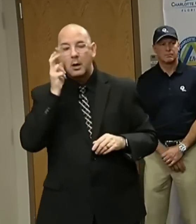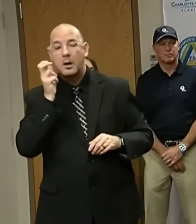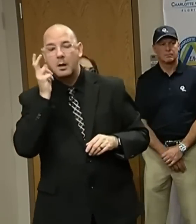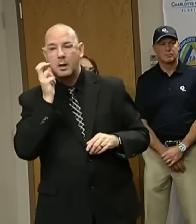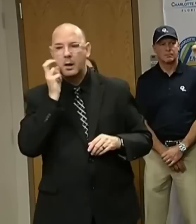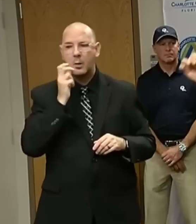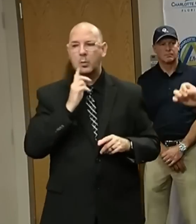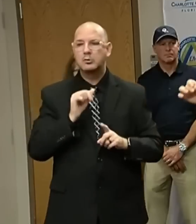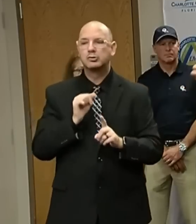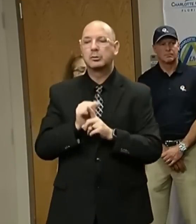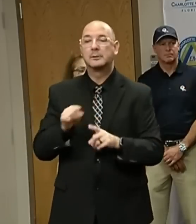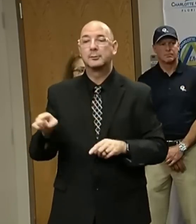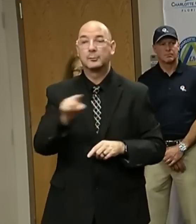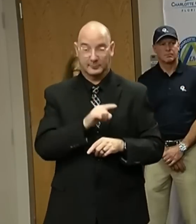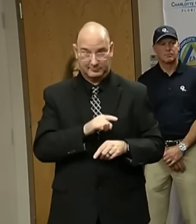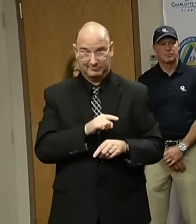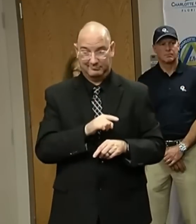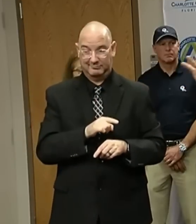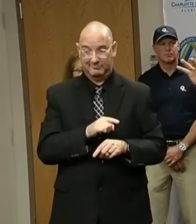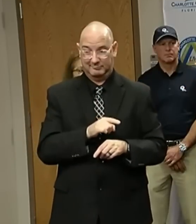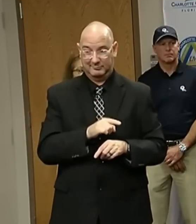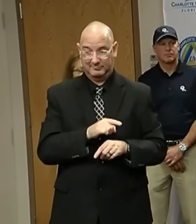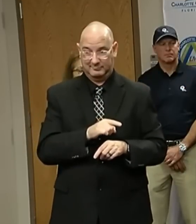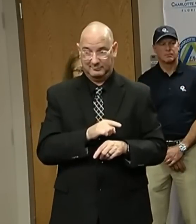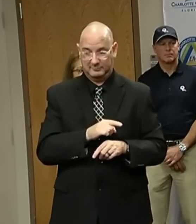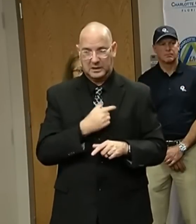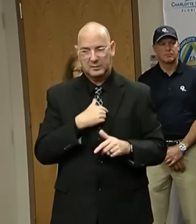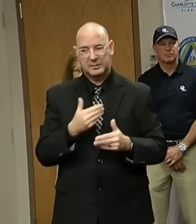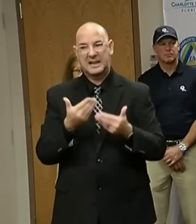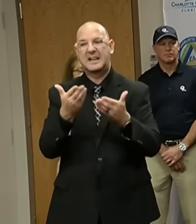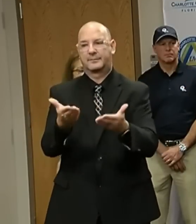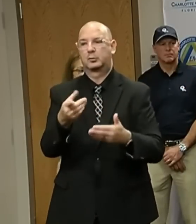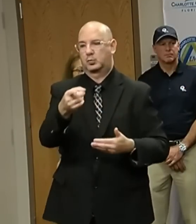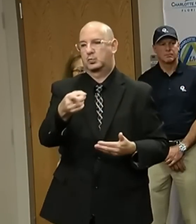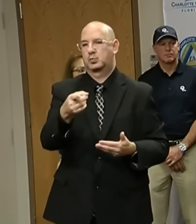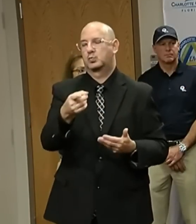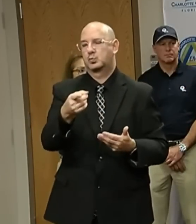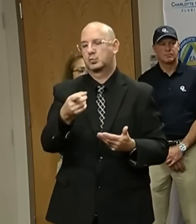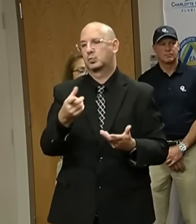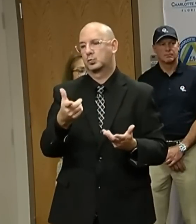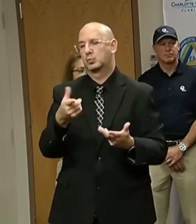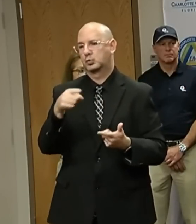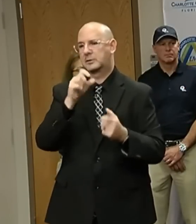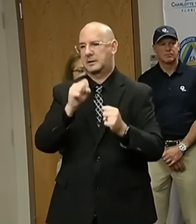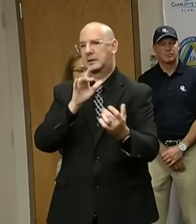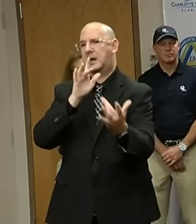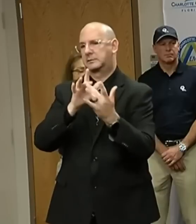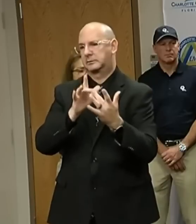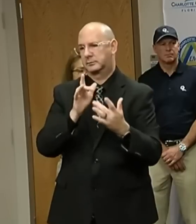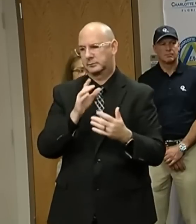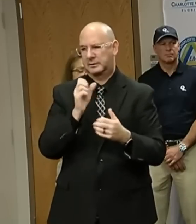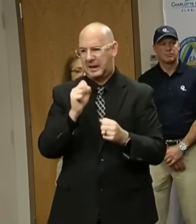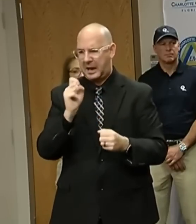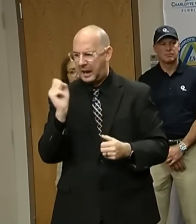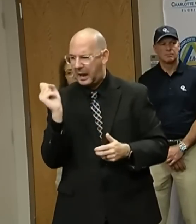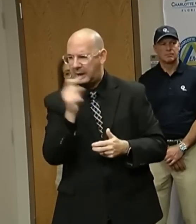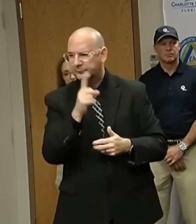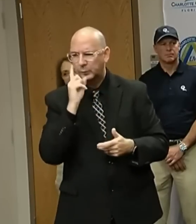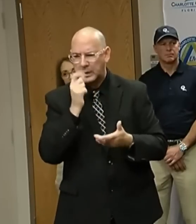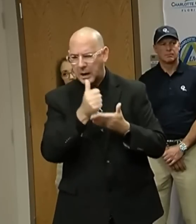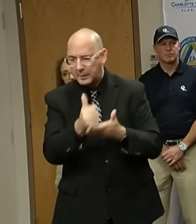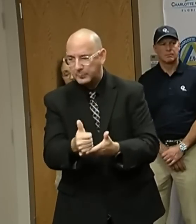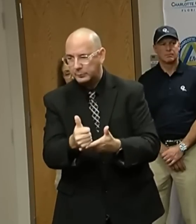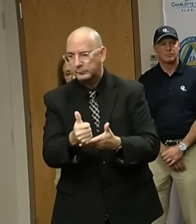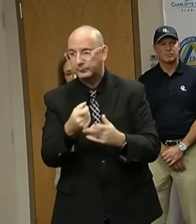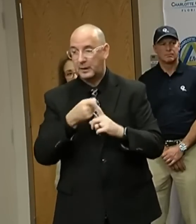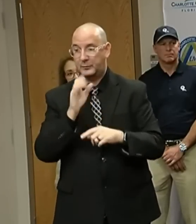your carrier, and us. The more people you bring into it, the harder it's going to be to get a settlement that's going to be fair for everybody. And